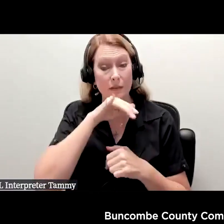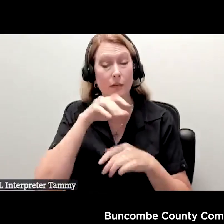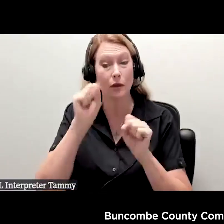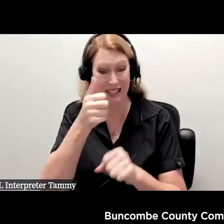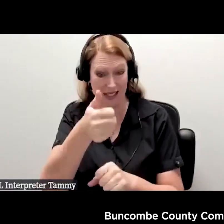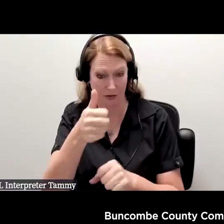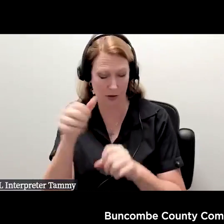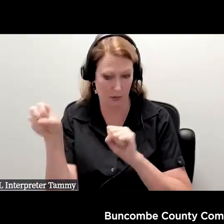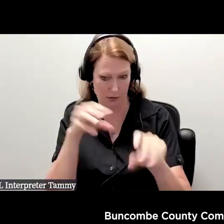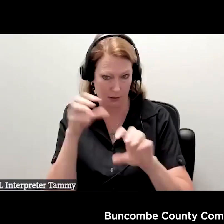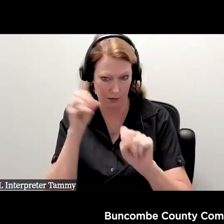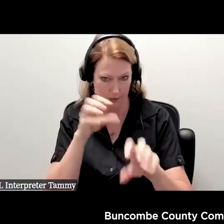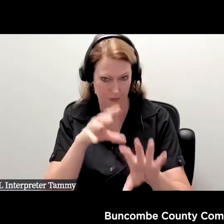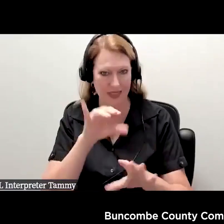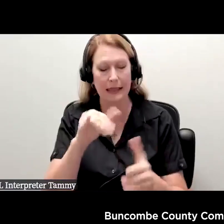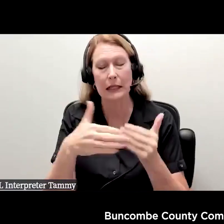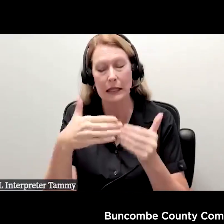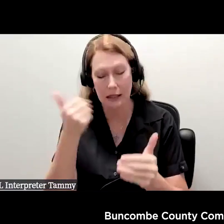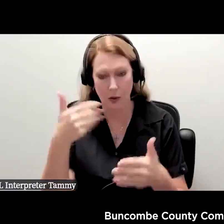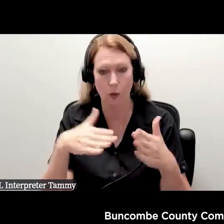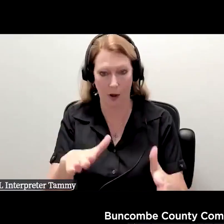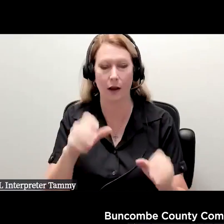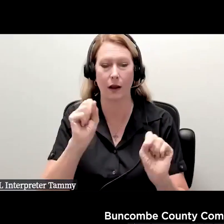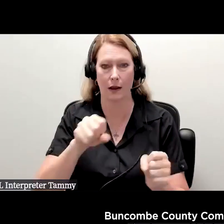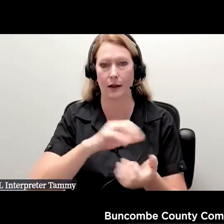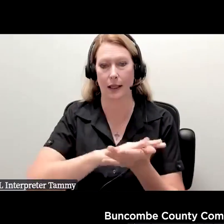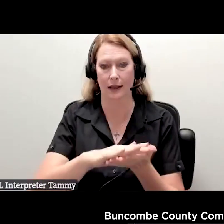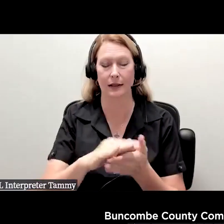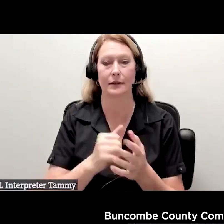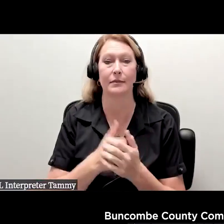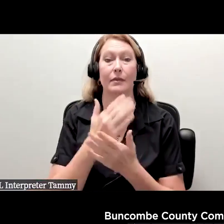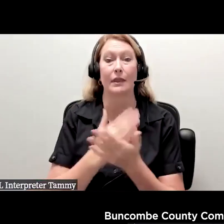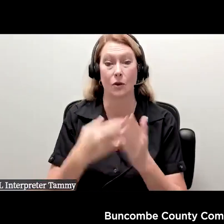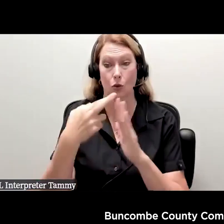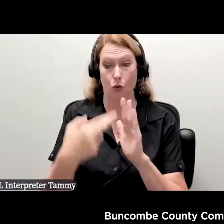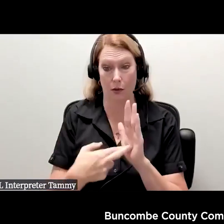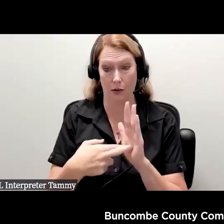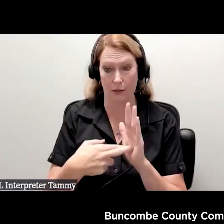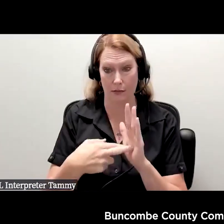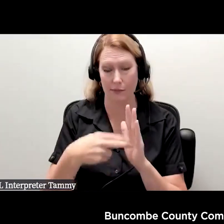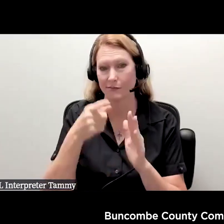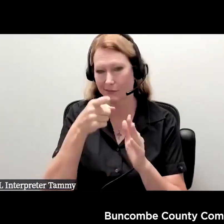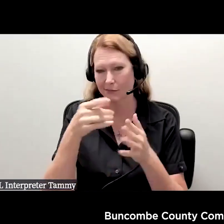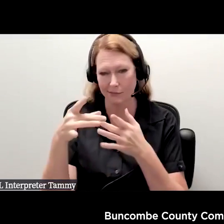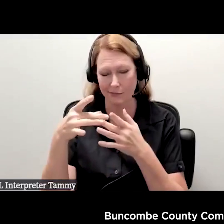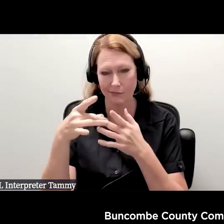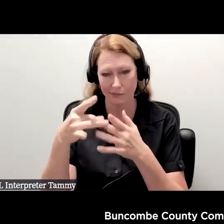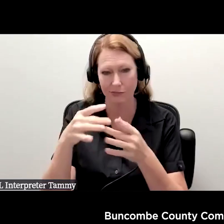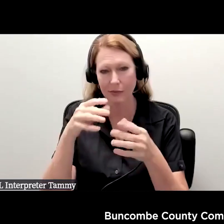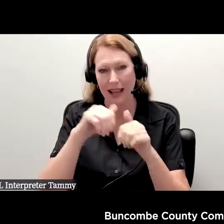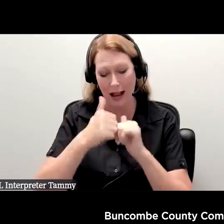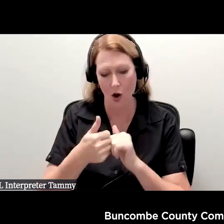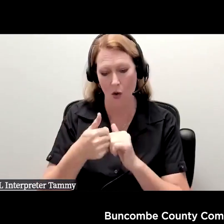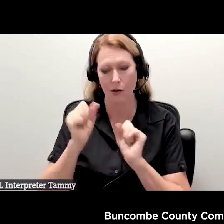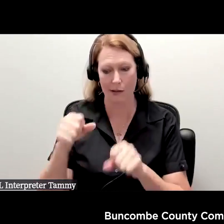to the right-of-way, this is the easiest way to get rid of it. Some guidelines on this so that crews can safely and efficiently